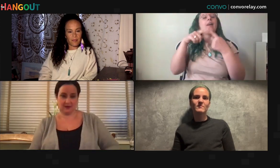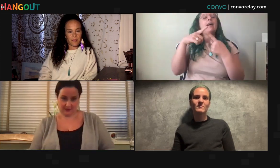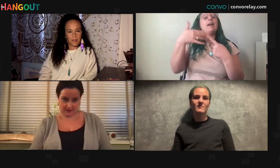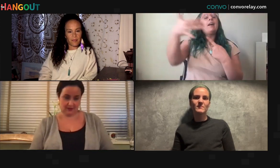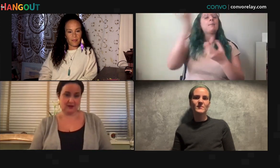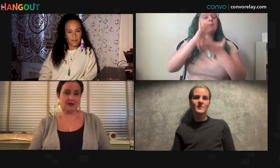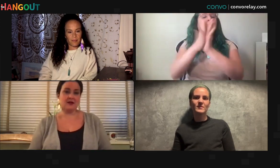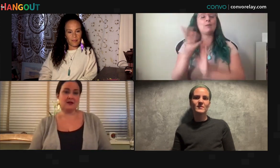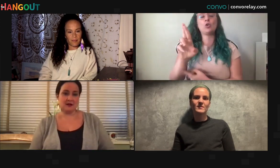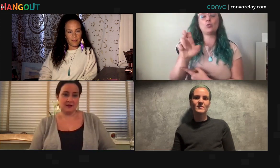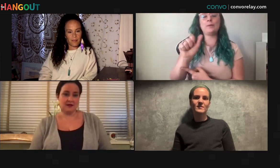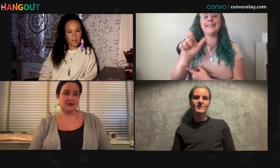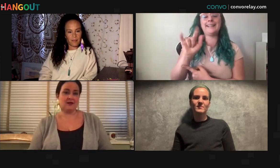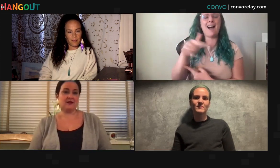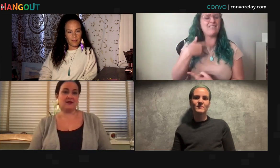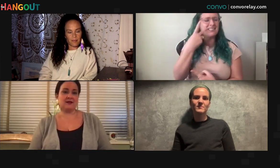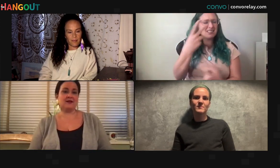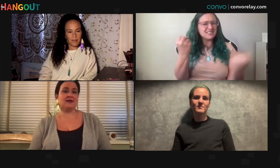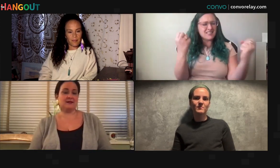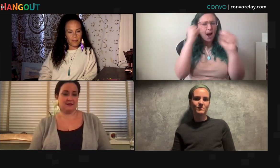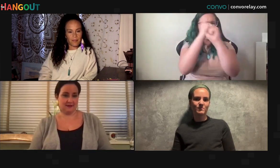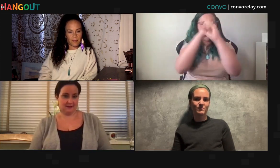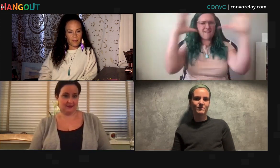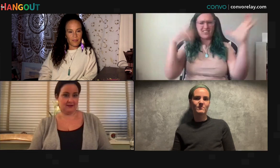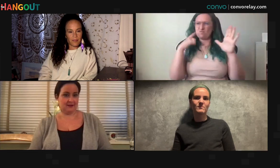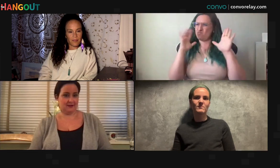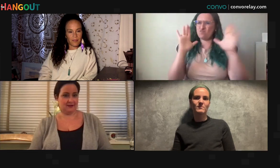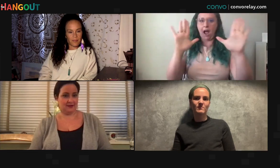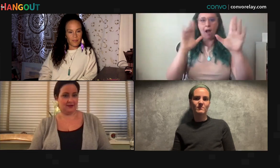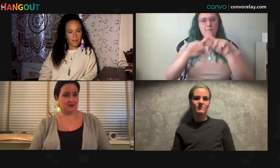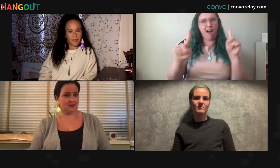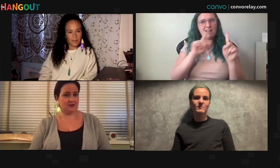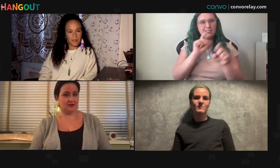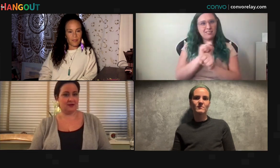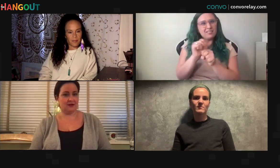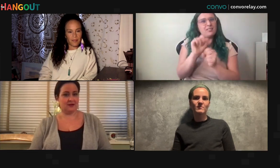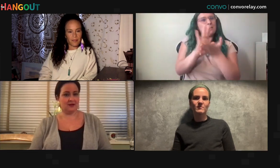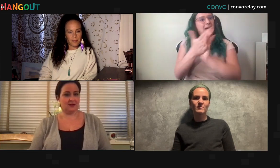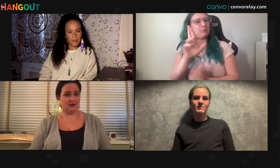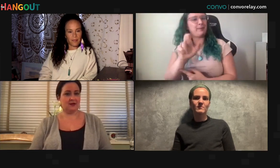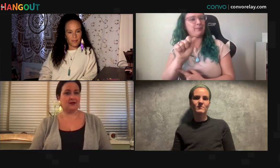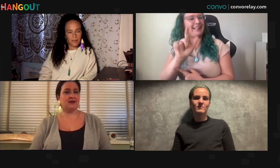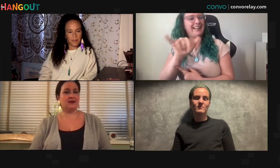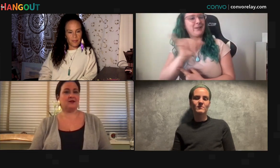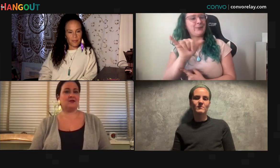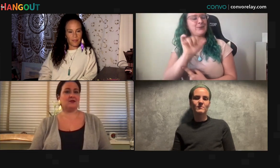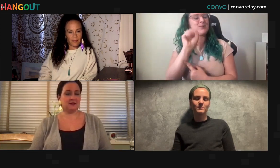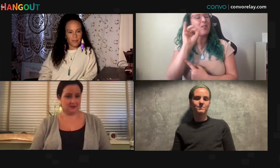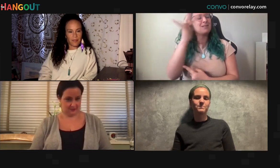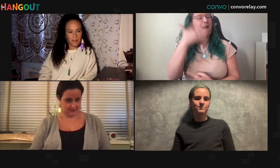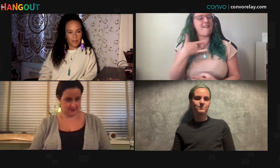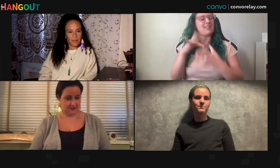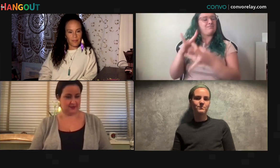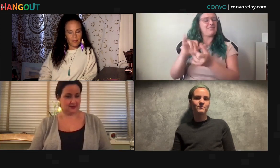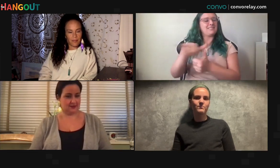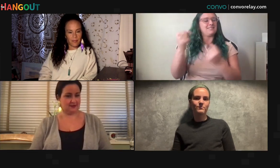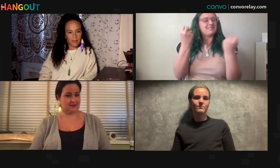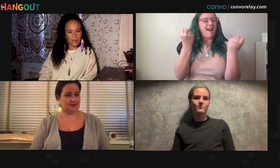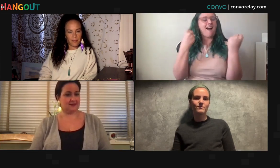do it from my chest and I do out the energy going out, because when you have a thought, it could become reality. The thought can be great, but it's also great